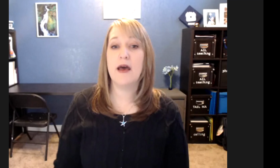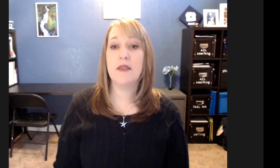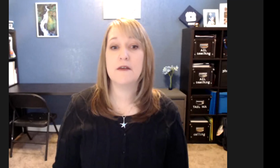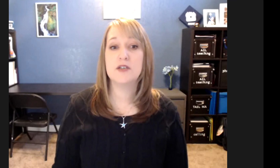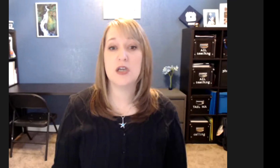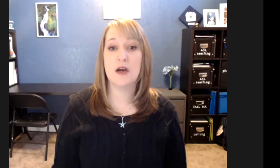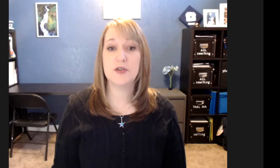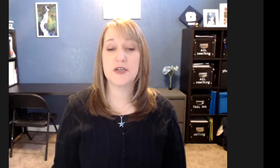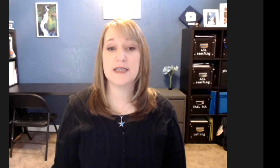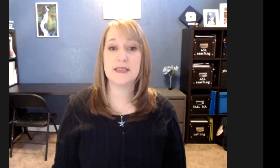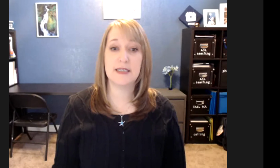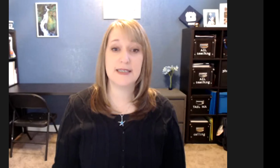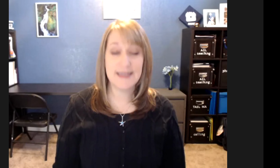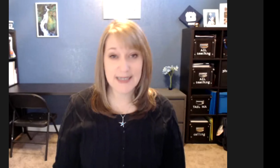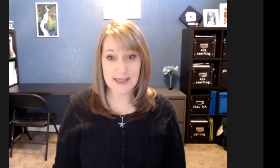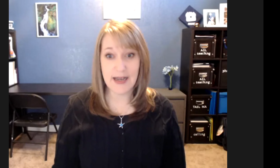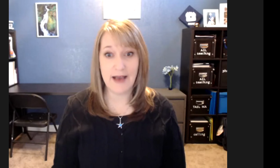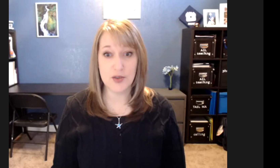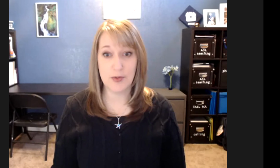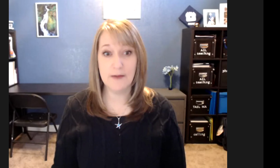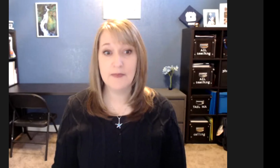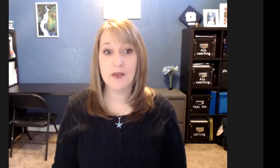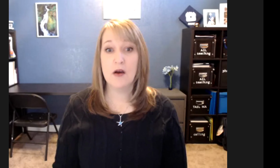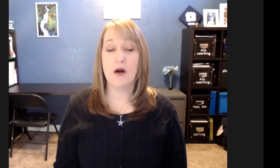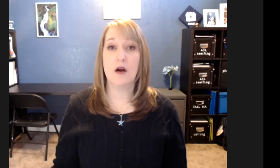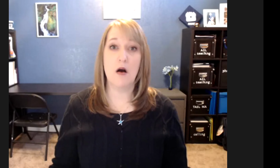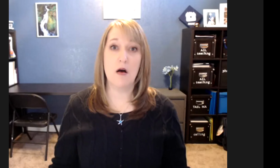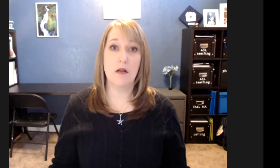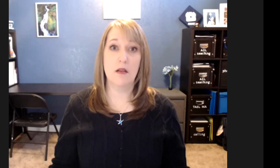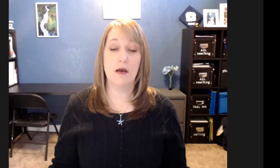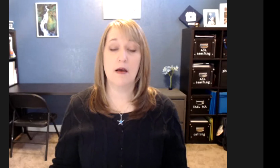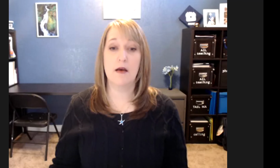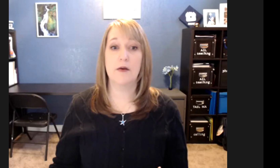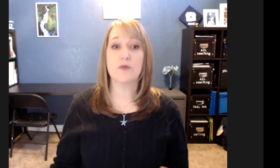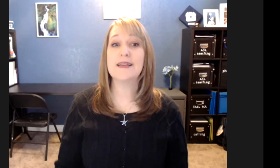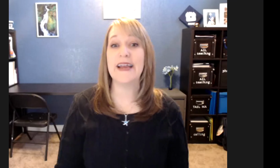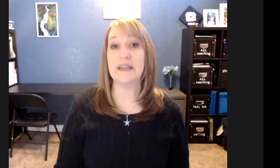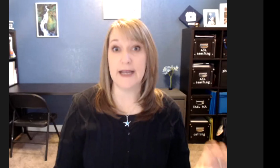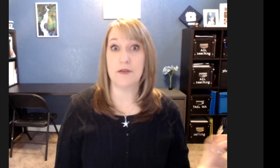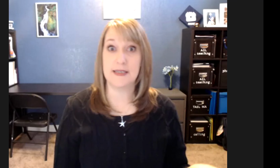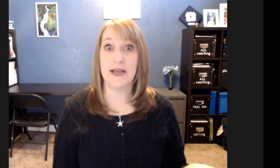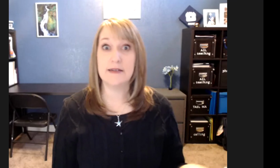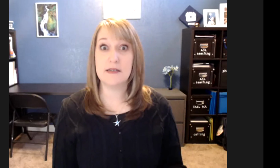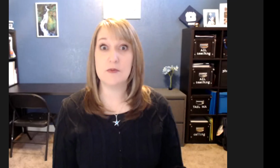Math, geometry, statistics, and algebra are all related like the sciences